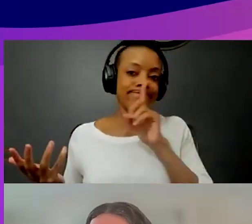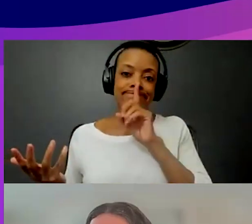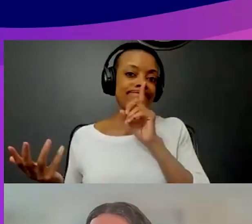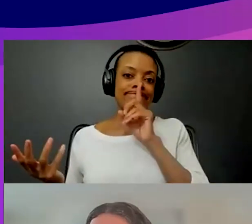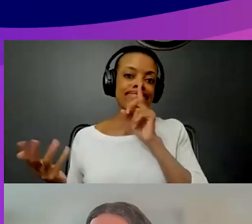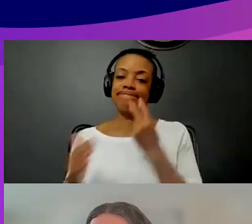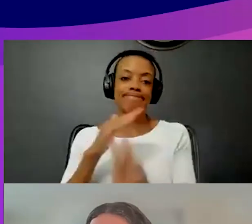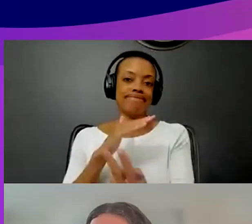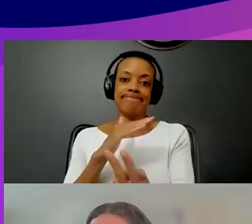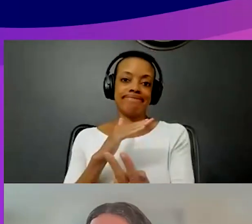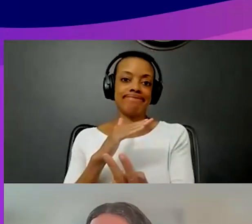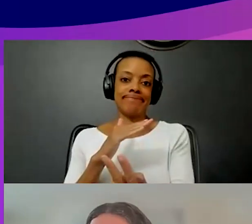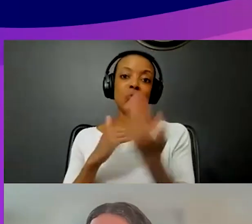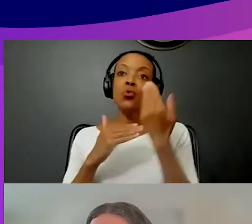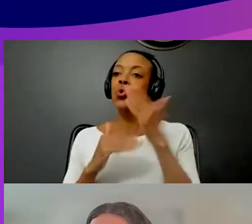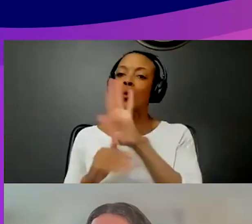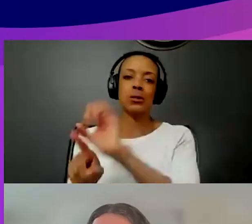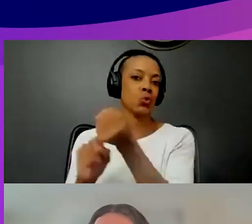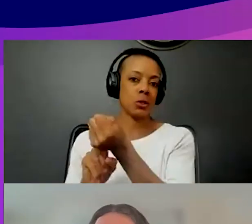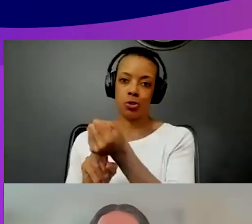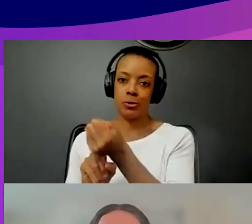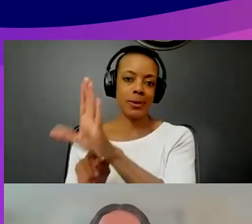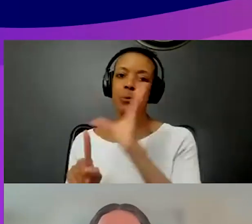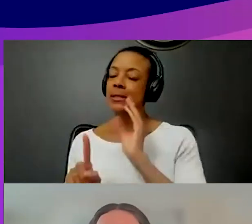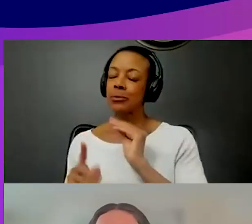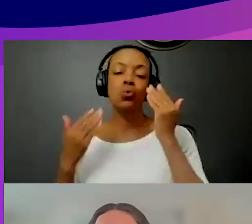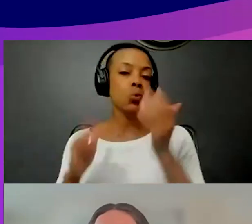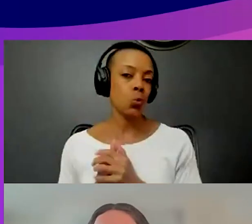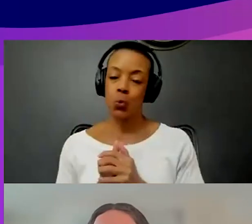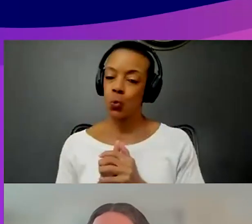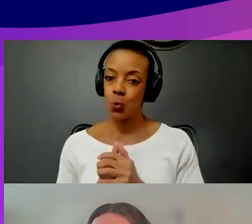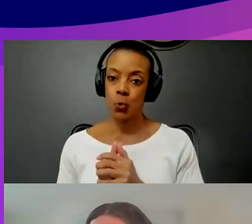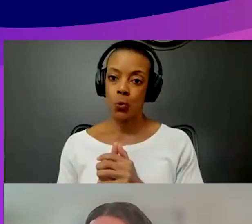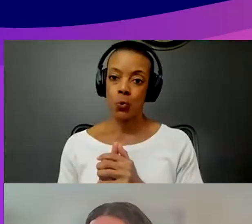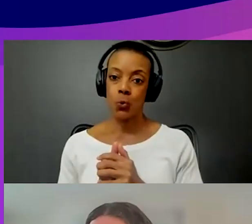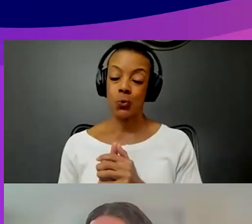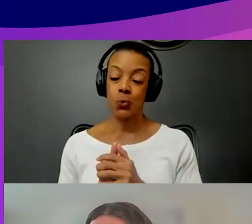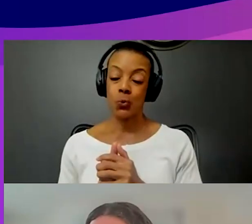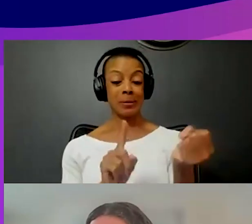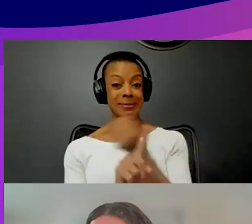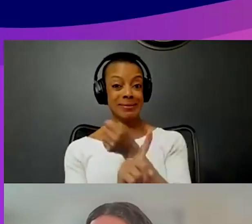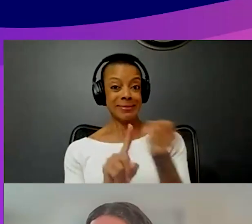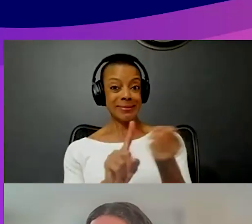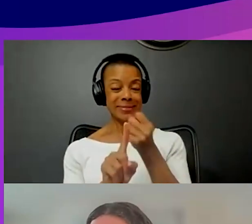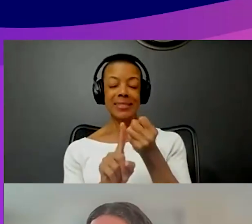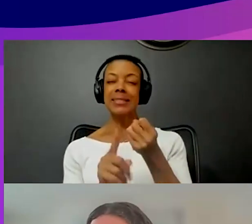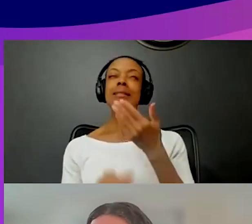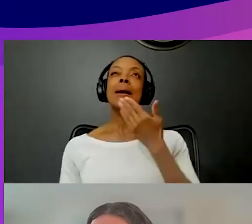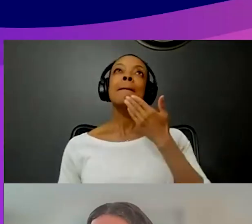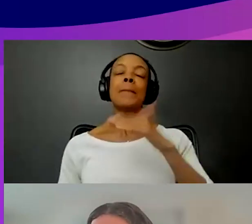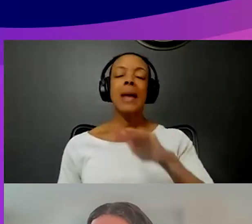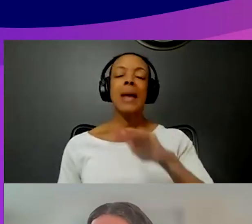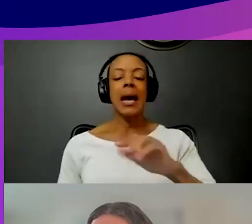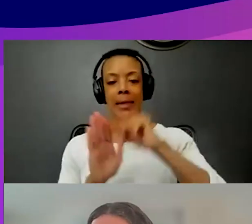know what people are going through. I always say mistreatment is bad strategies. So just help